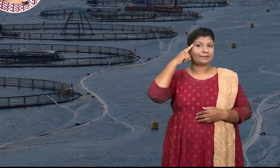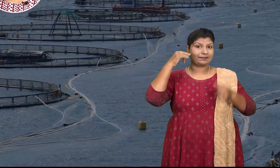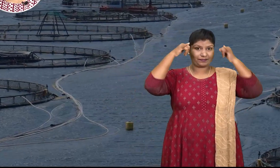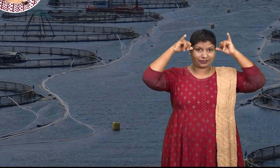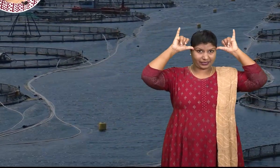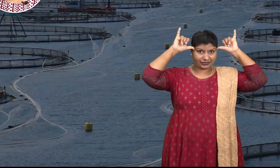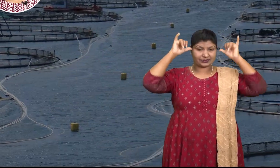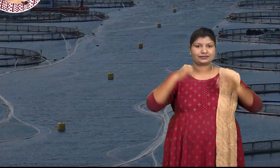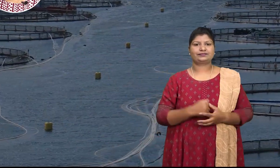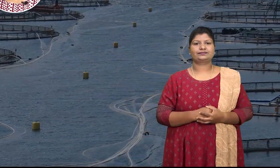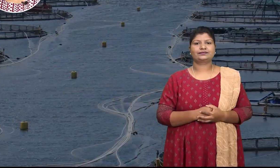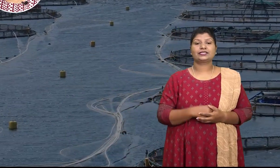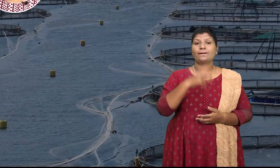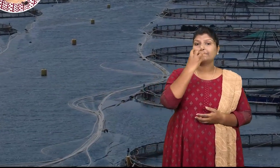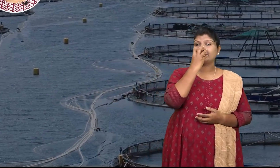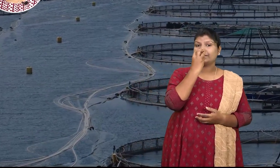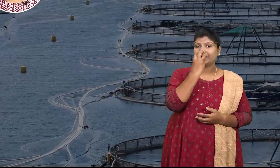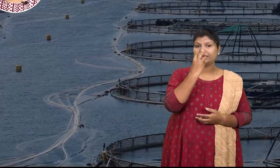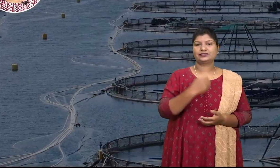buffaloes, pigs,